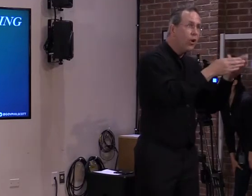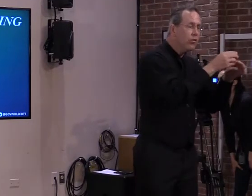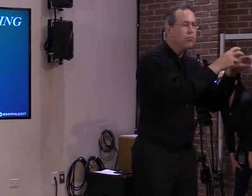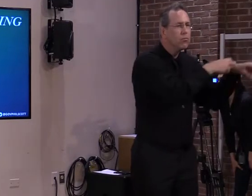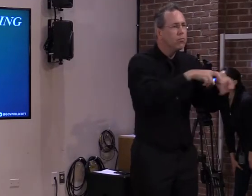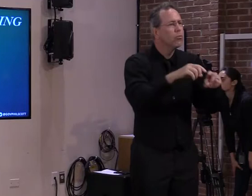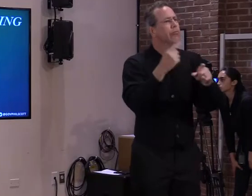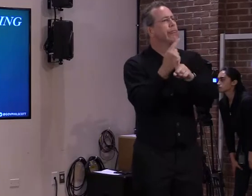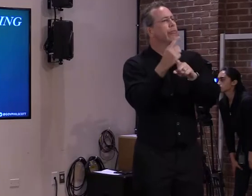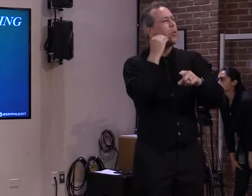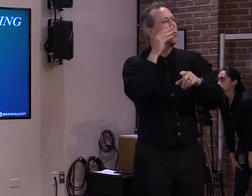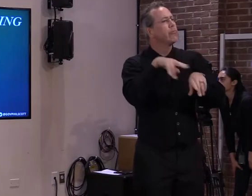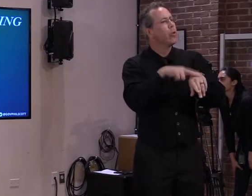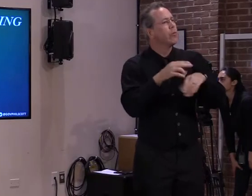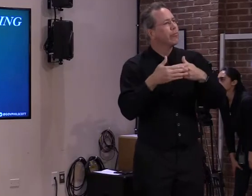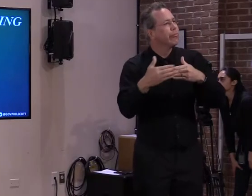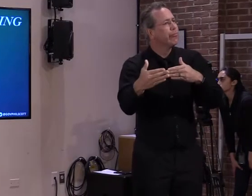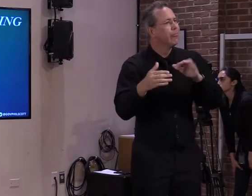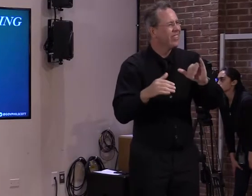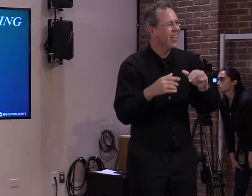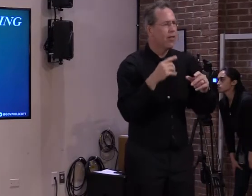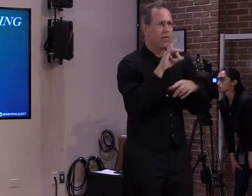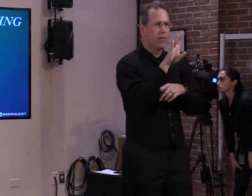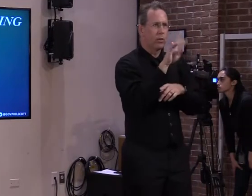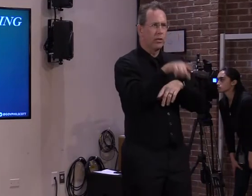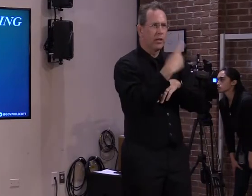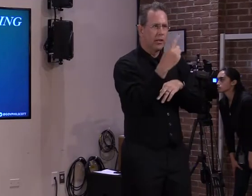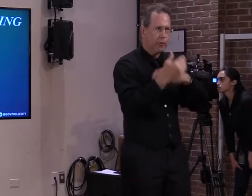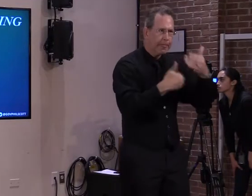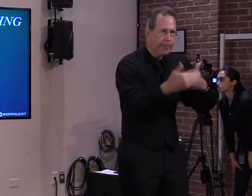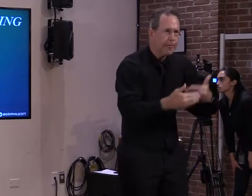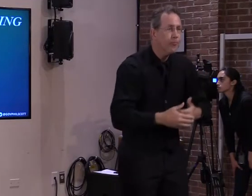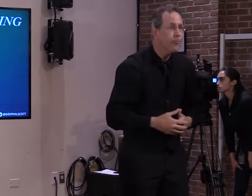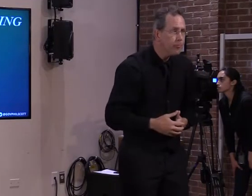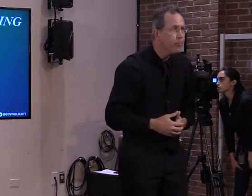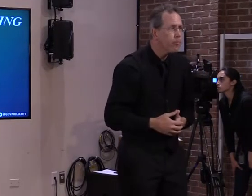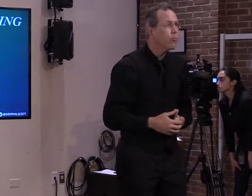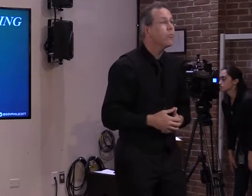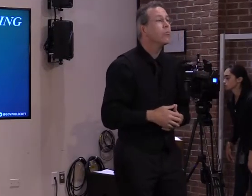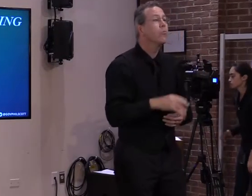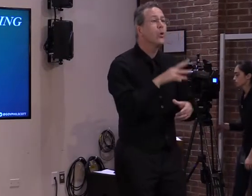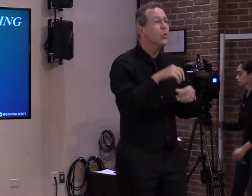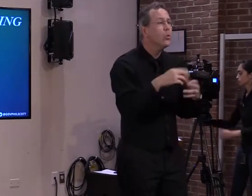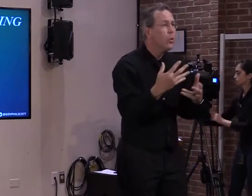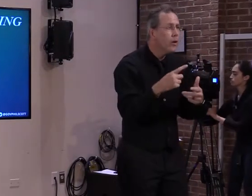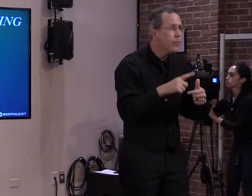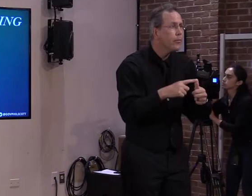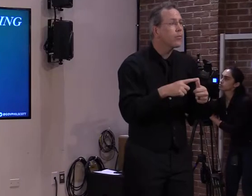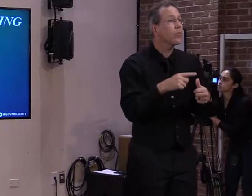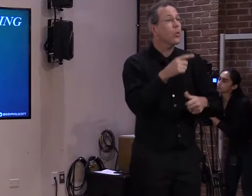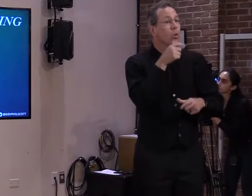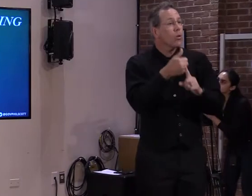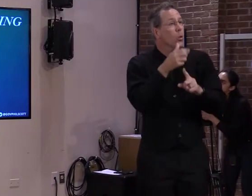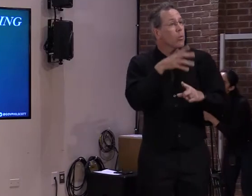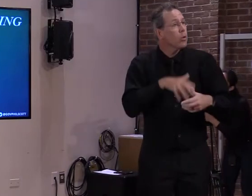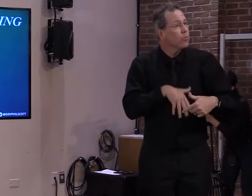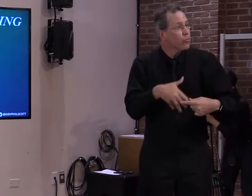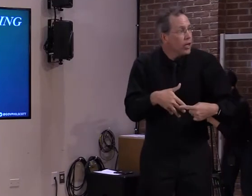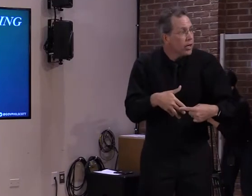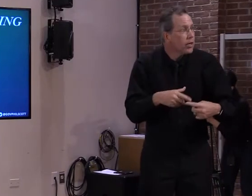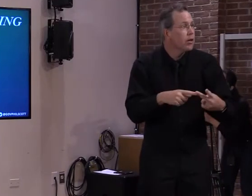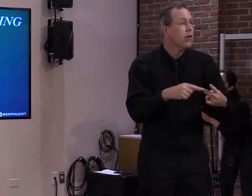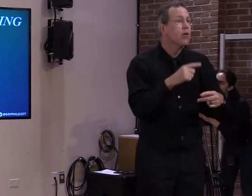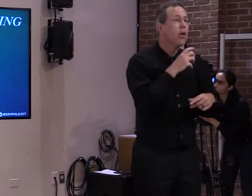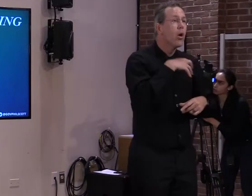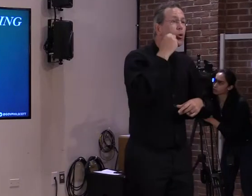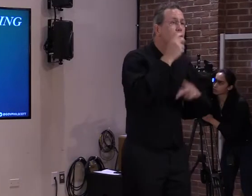pregnancy, and households fleeing domestic or sexual violence. Families with children and some disabled households will